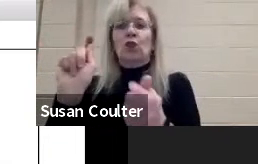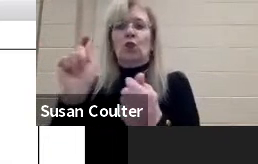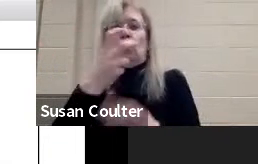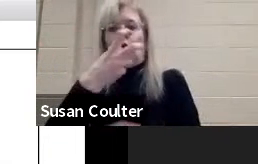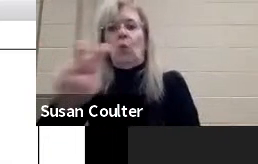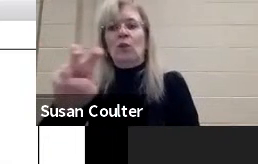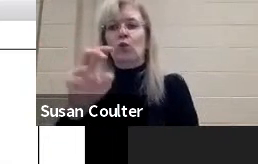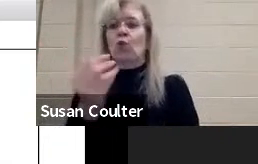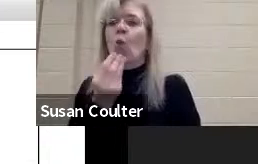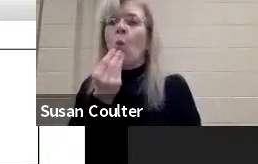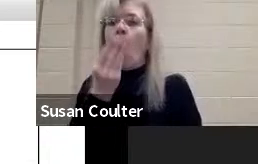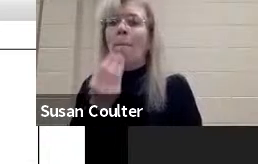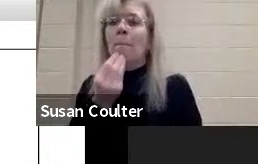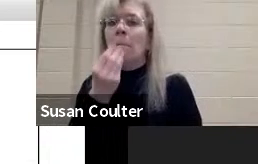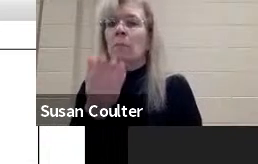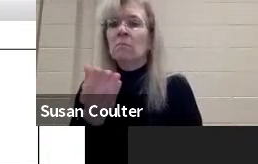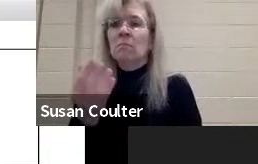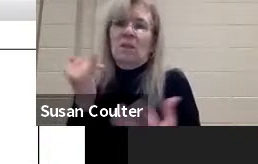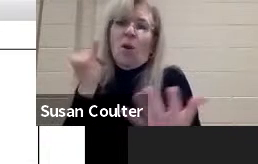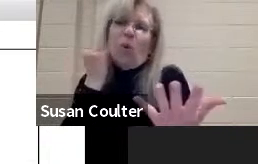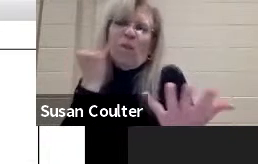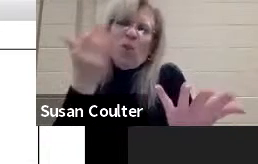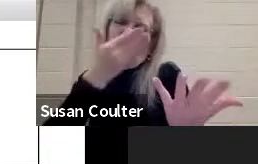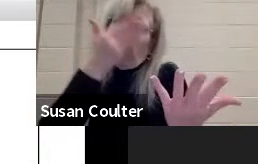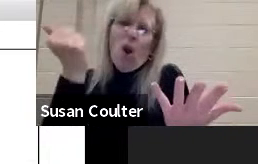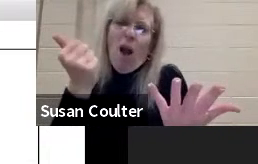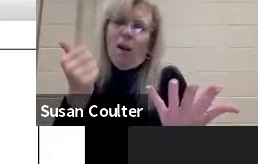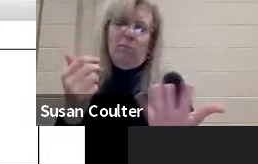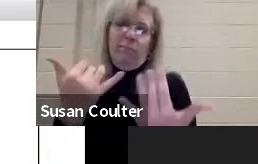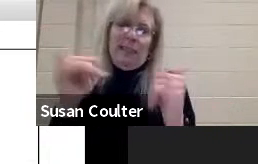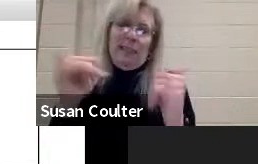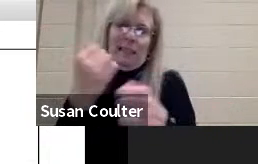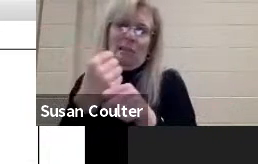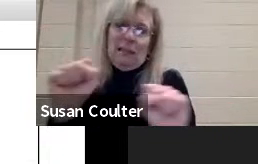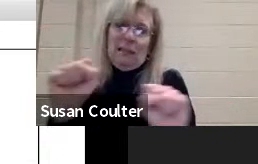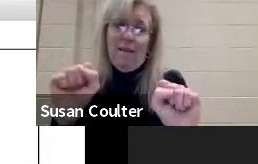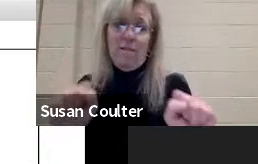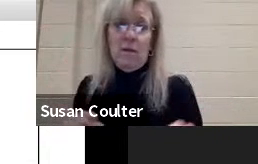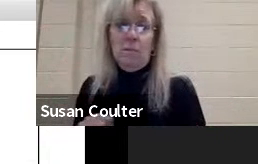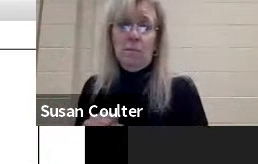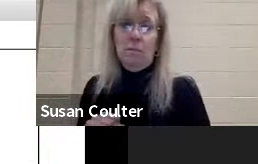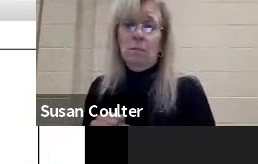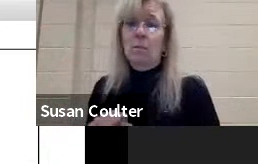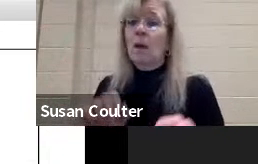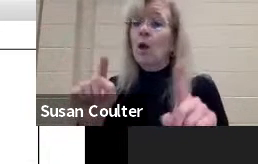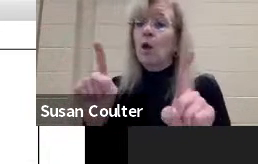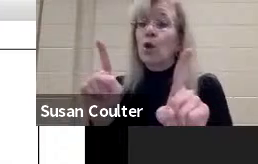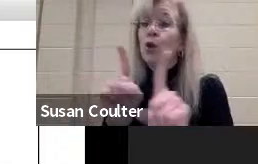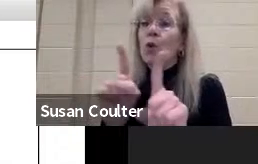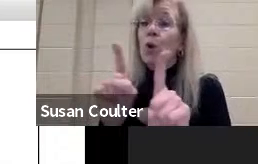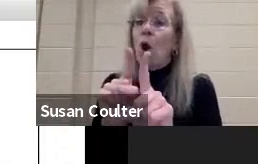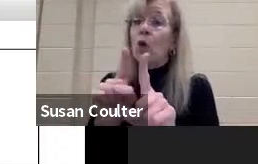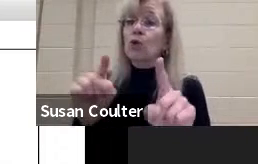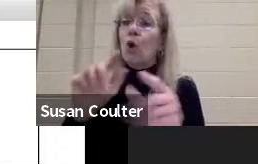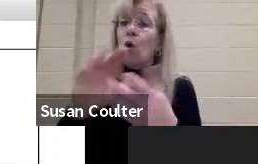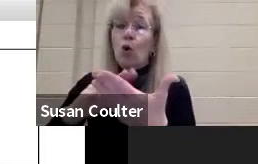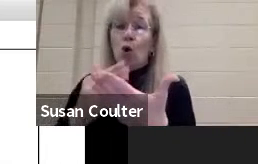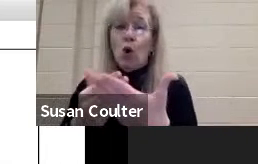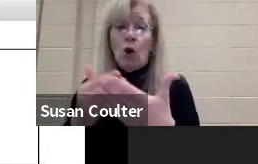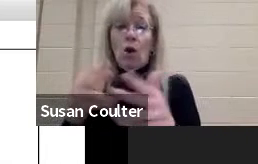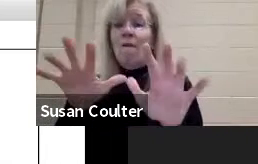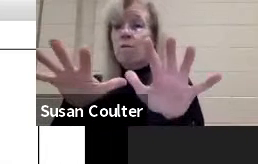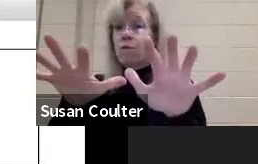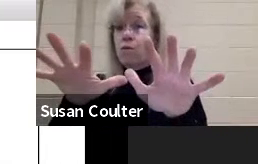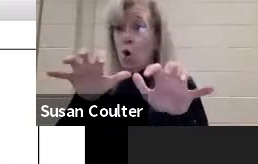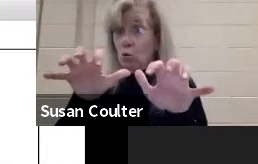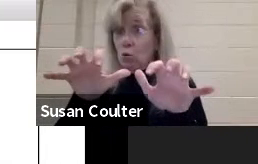will just switch to one. So if you forgot, it's still safe. You can also